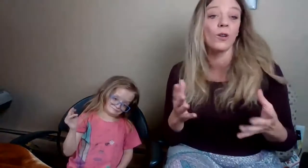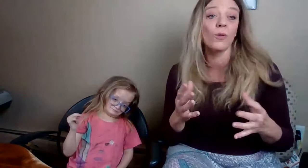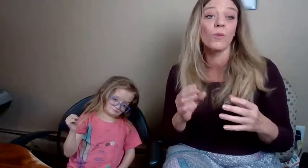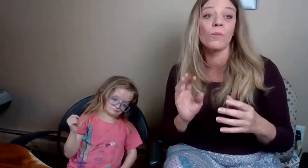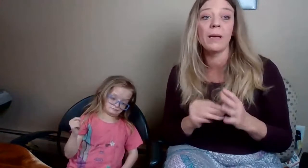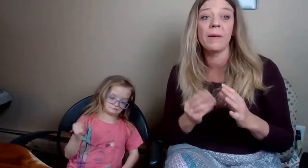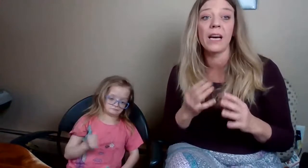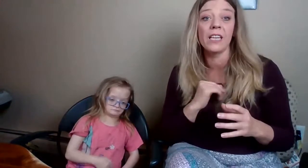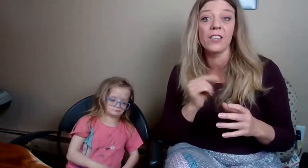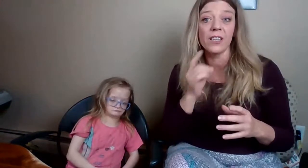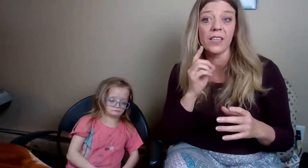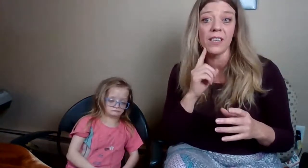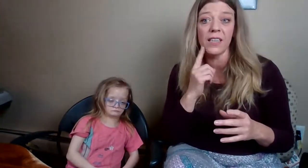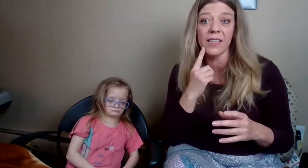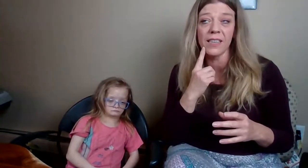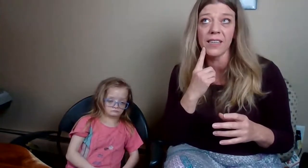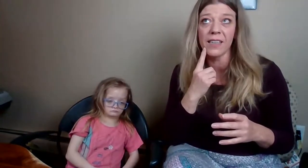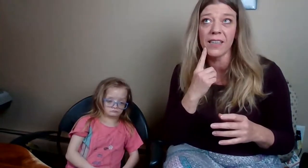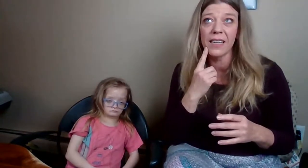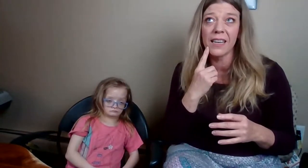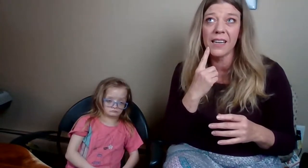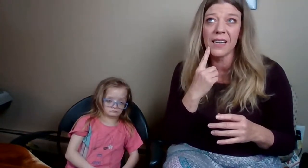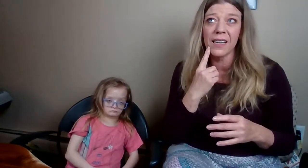So maybe I should